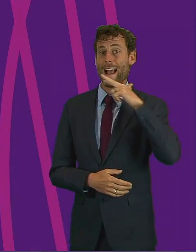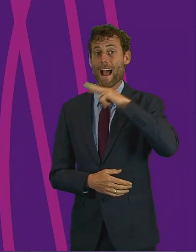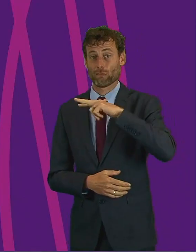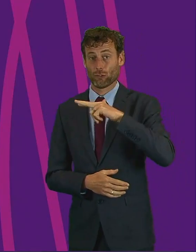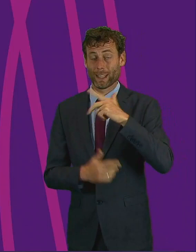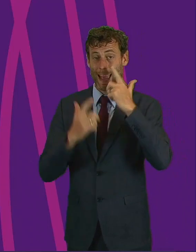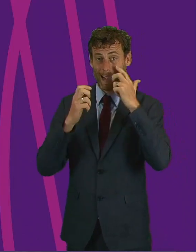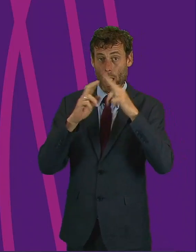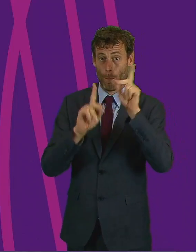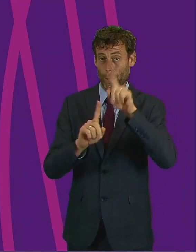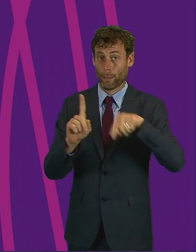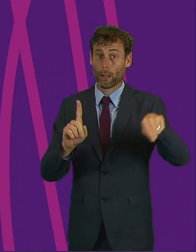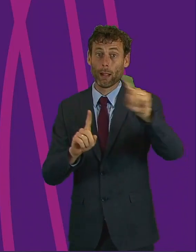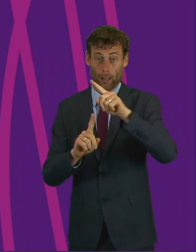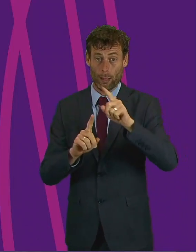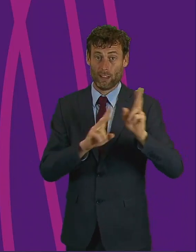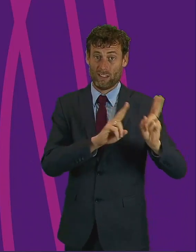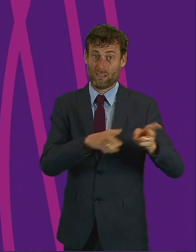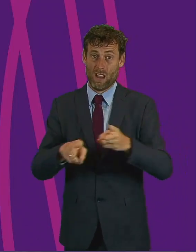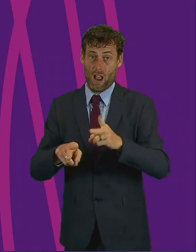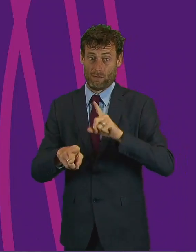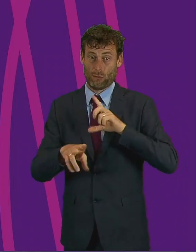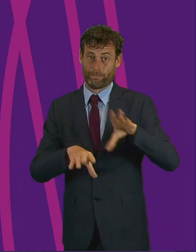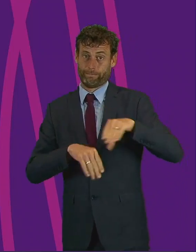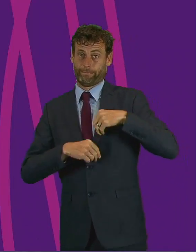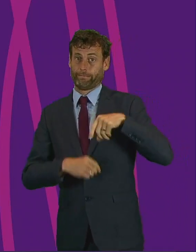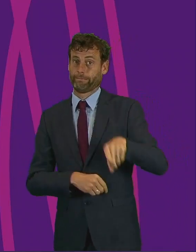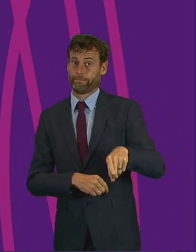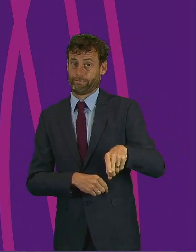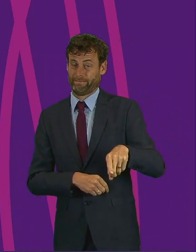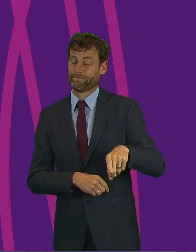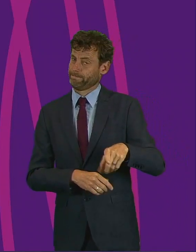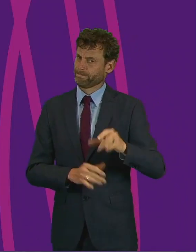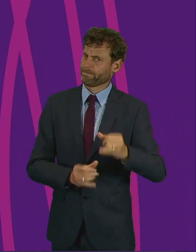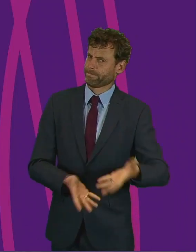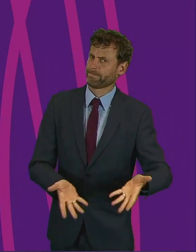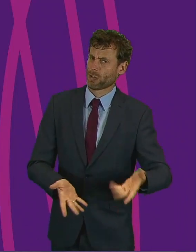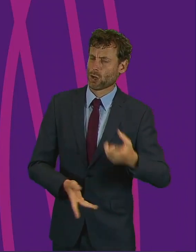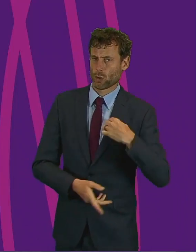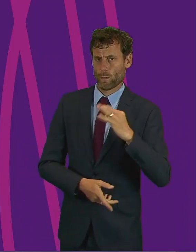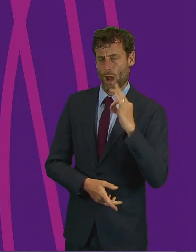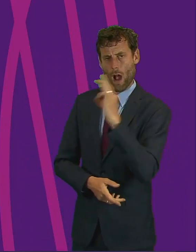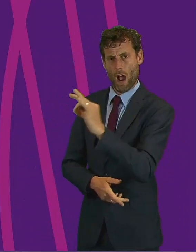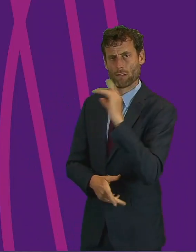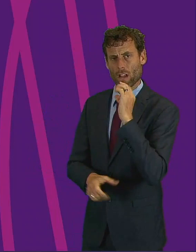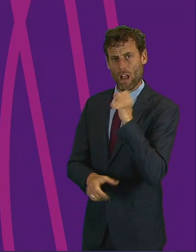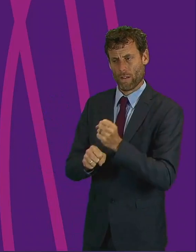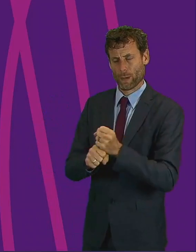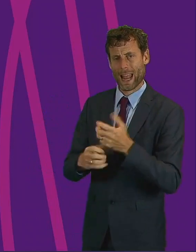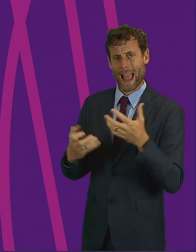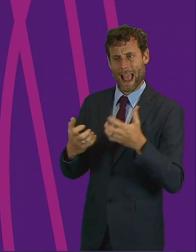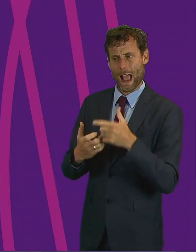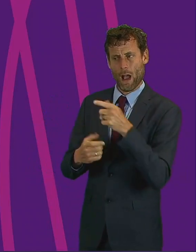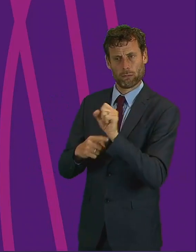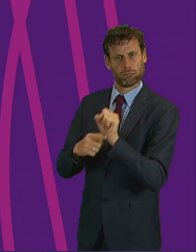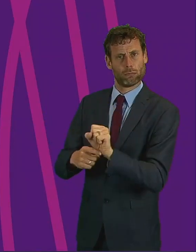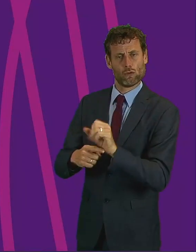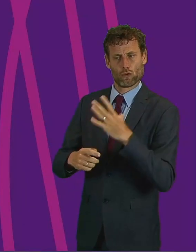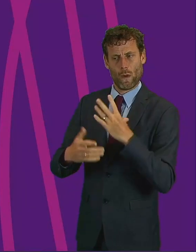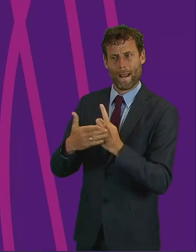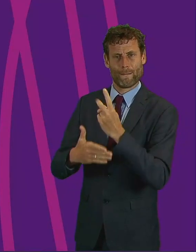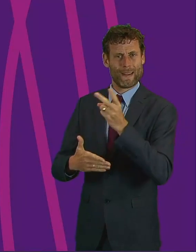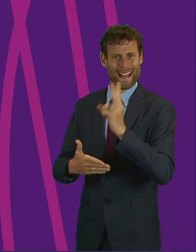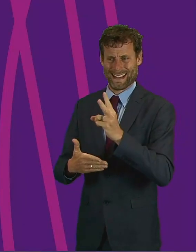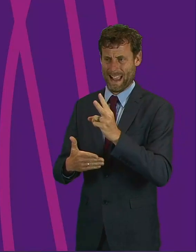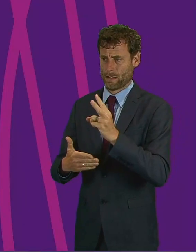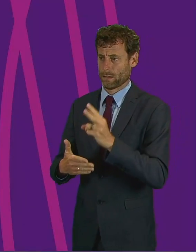died, having caught the disease. Today, I want to ask what this government is doing to prevent a repeat of this tragedy. Can the First